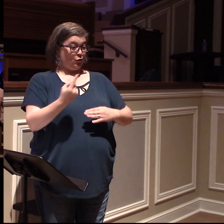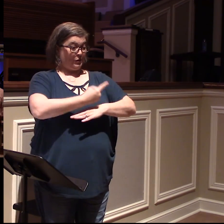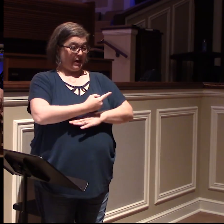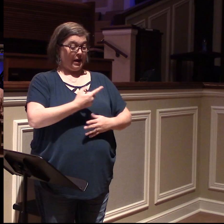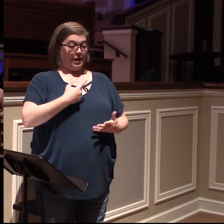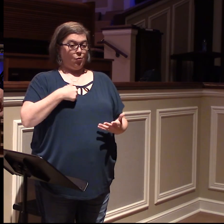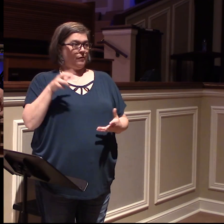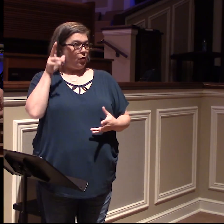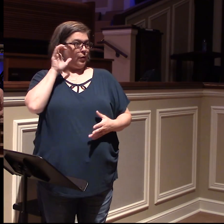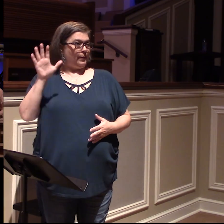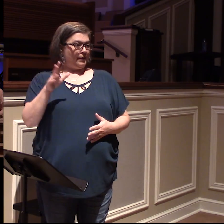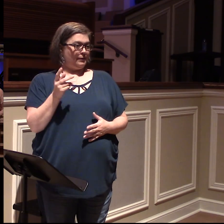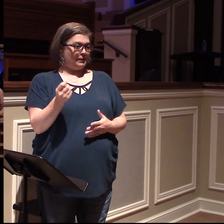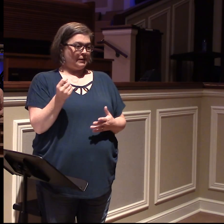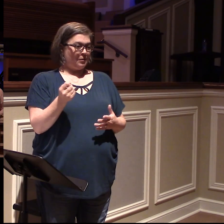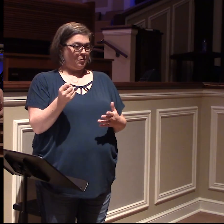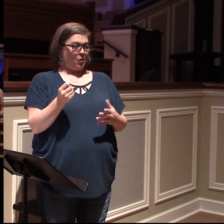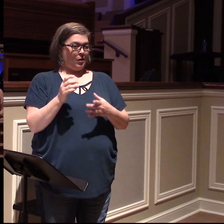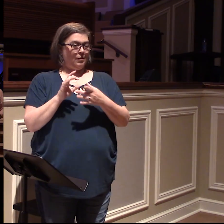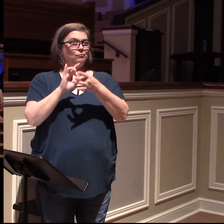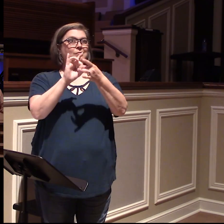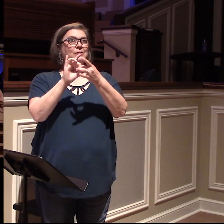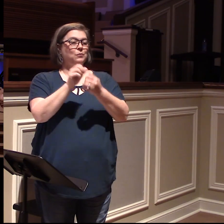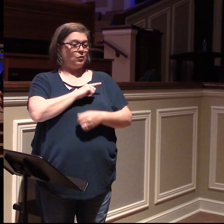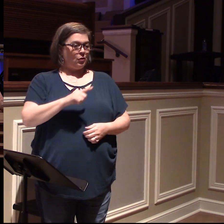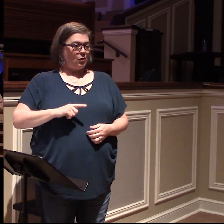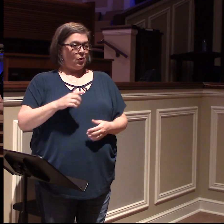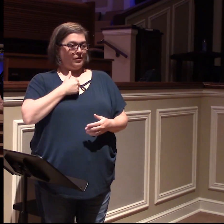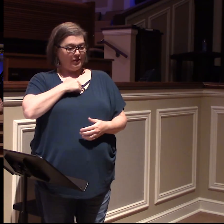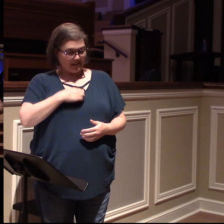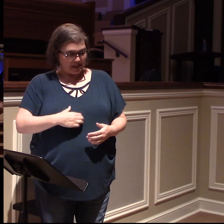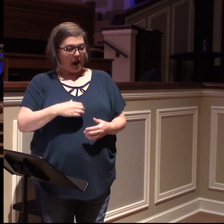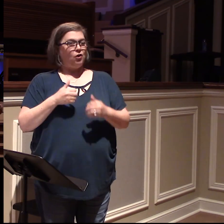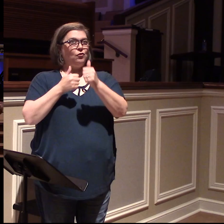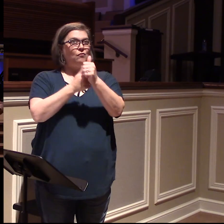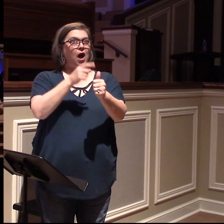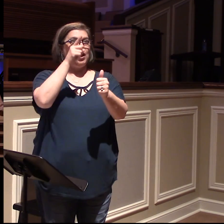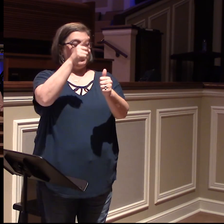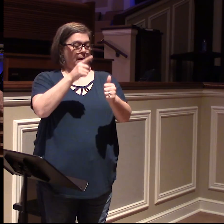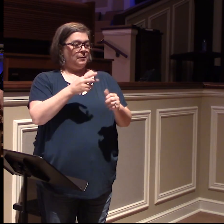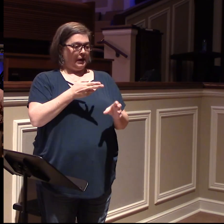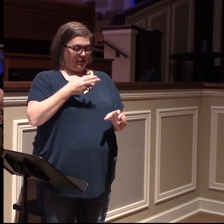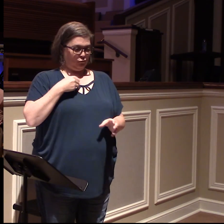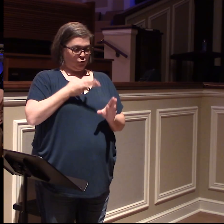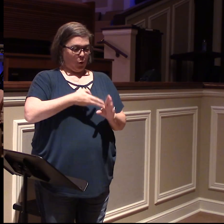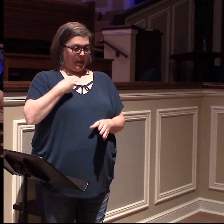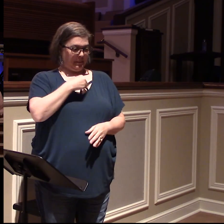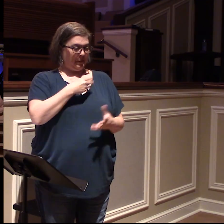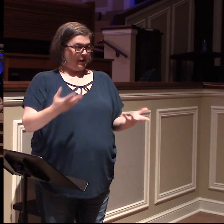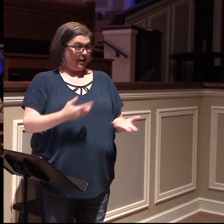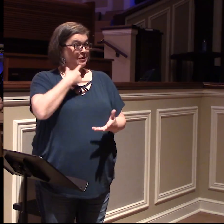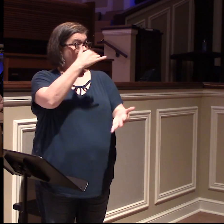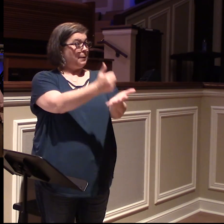having heard of their testimony in the Lord Jesus Christ and their desire to follow him in being a member here, would you just